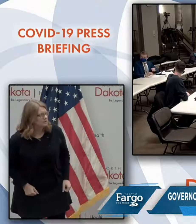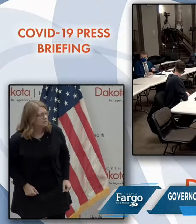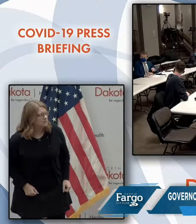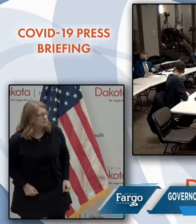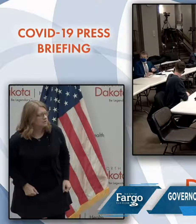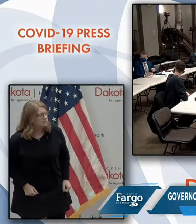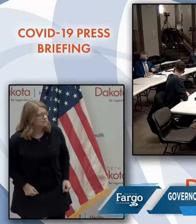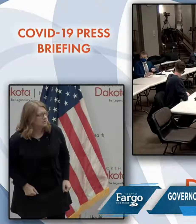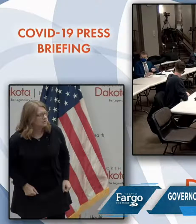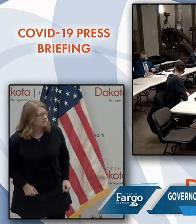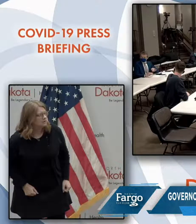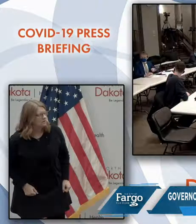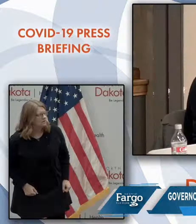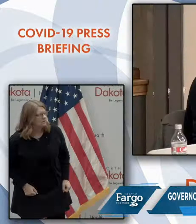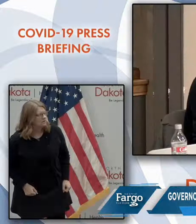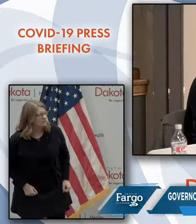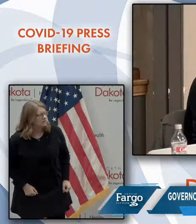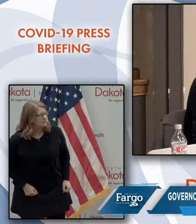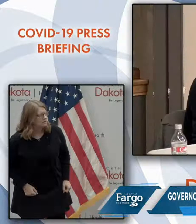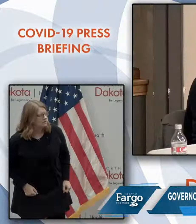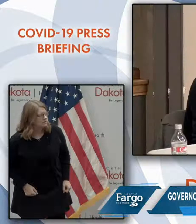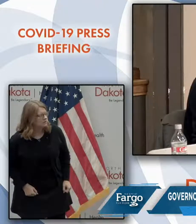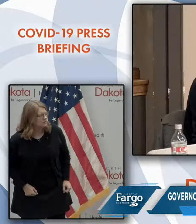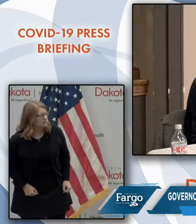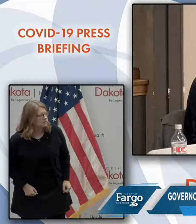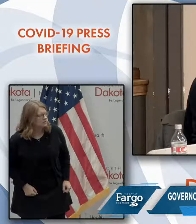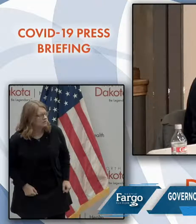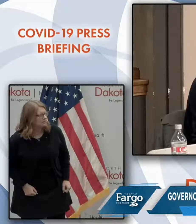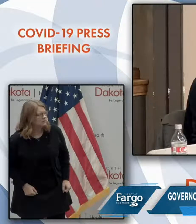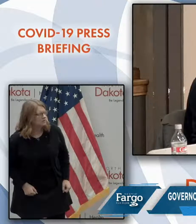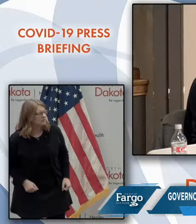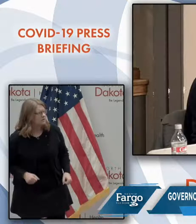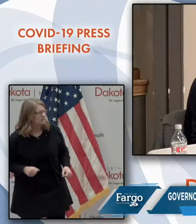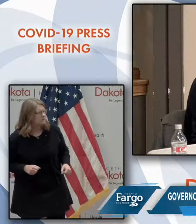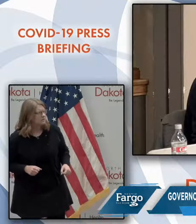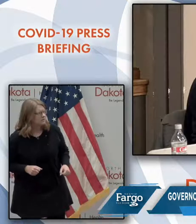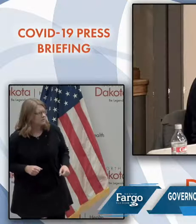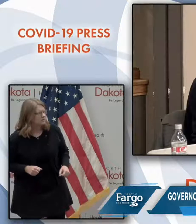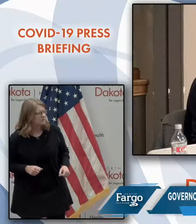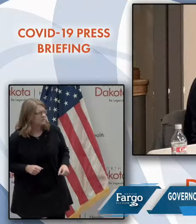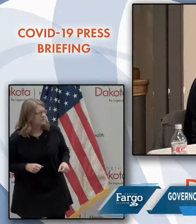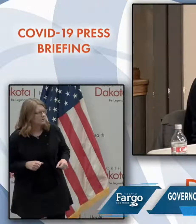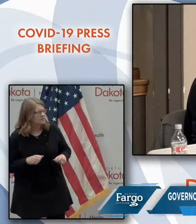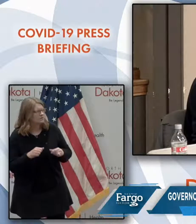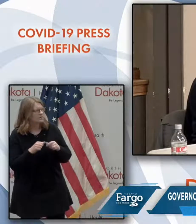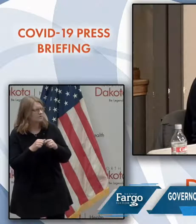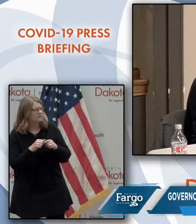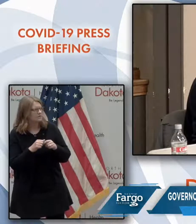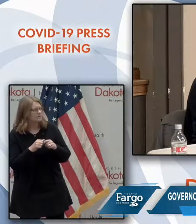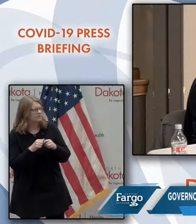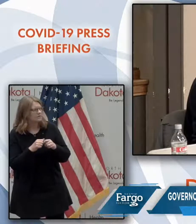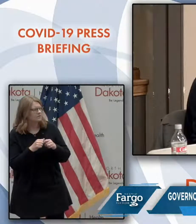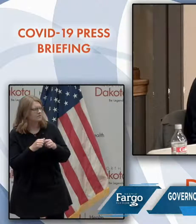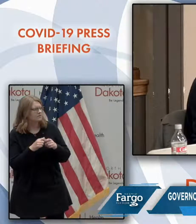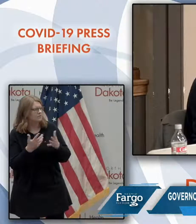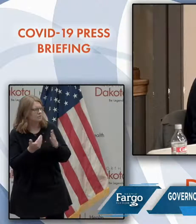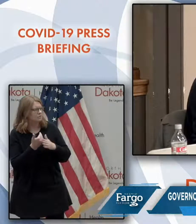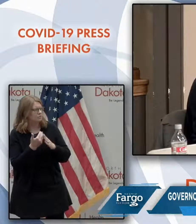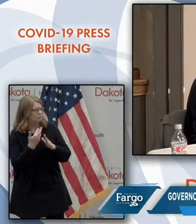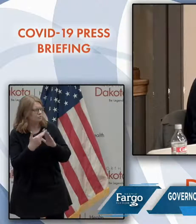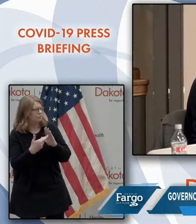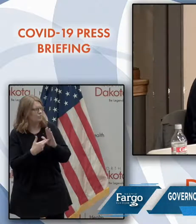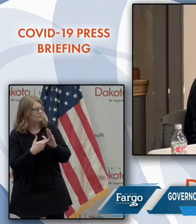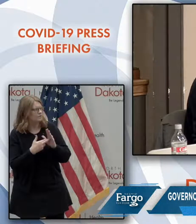from 75 to 8. Given the spread of the virus within long-term care facilities right now and the spike in